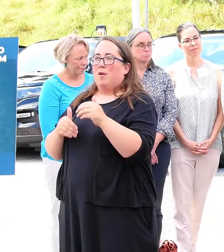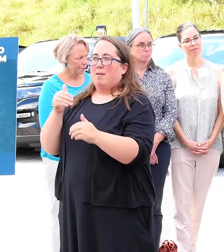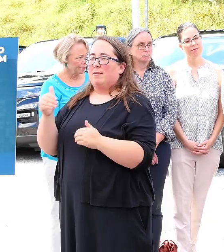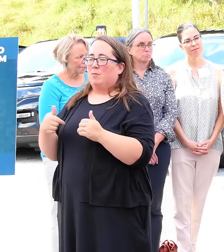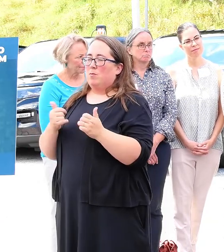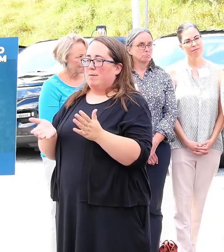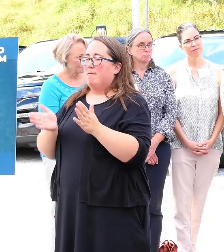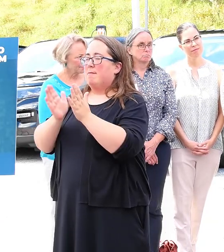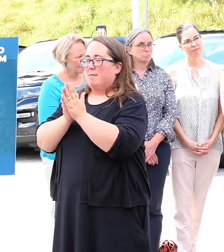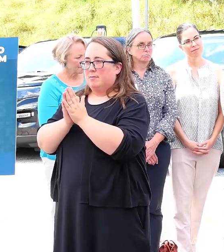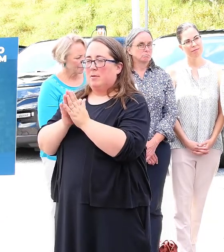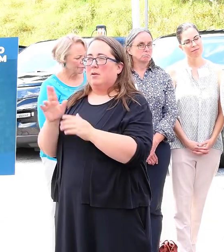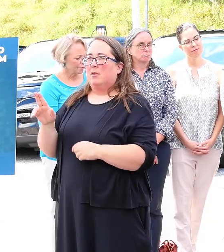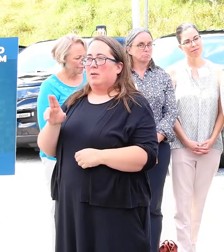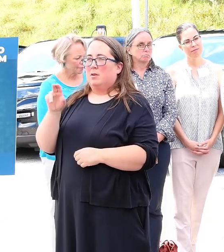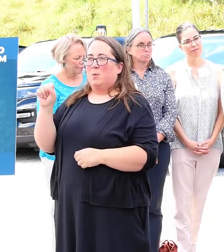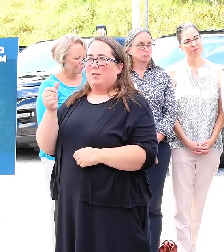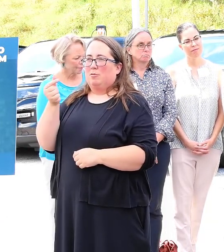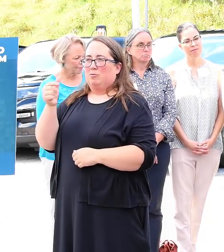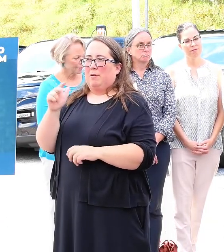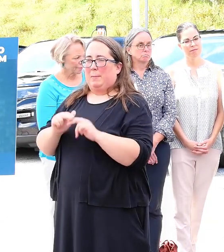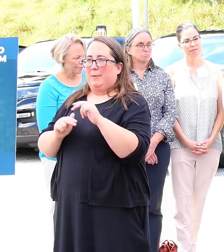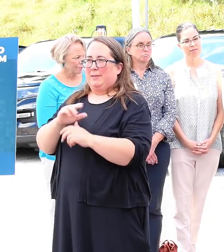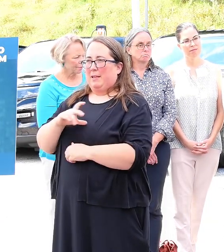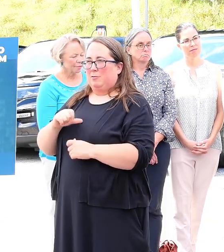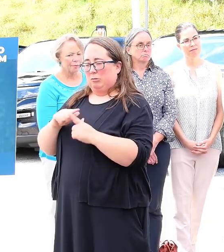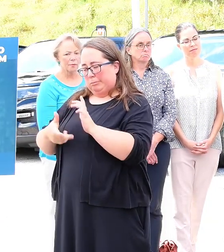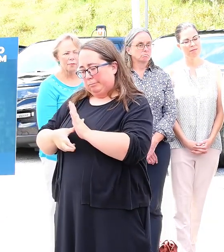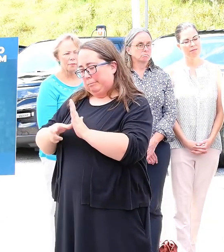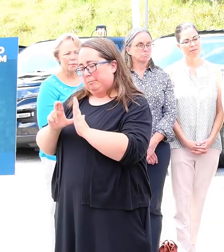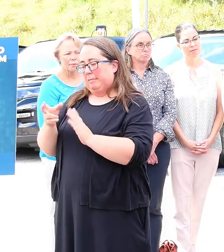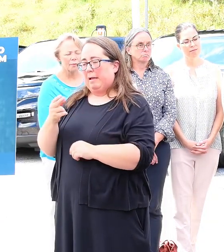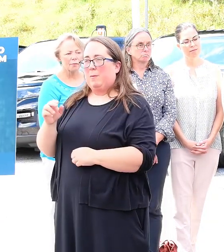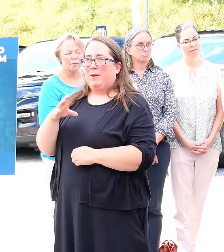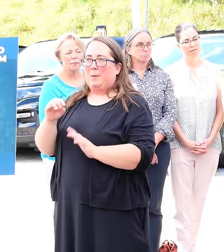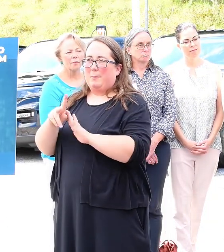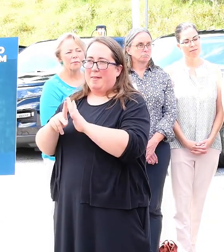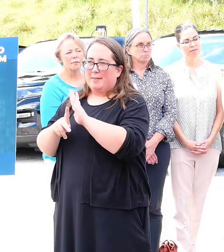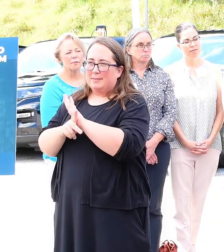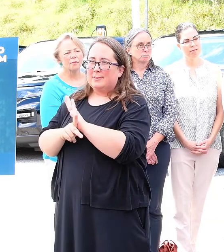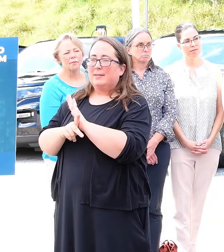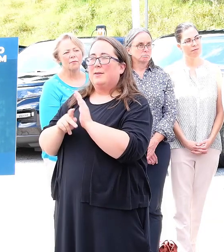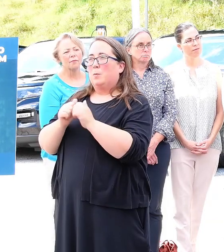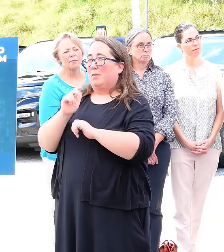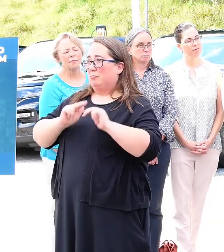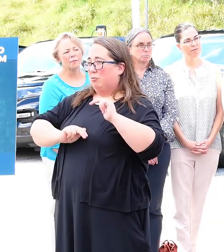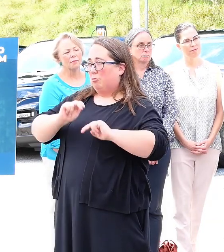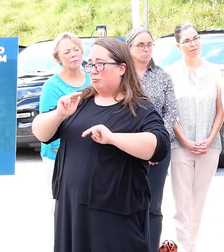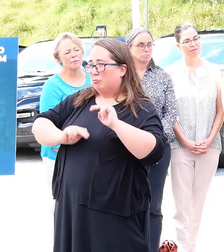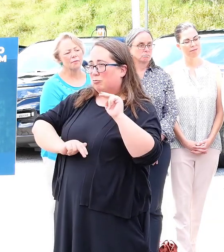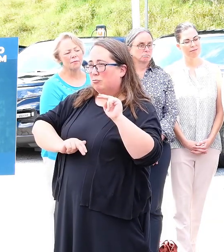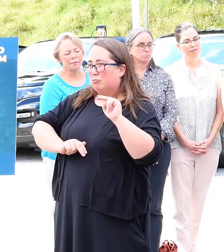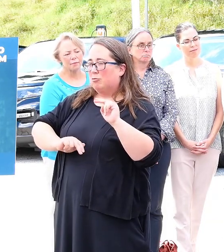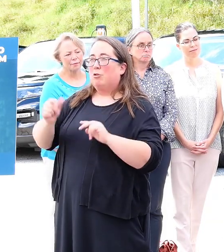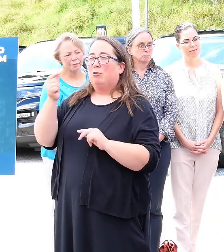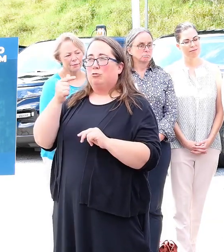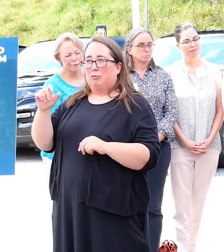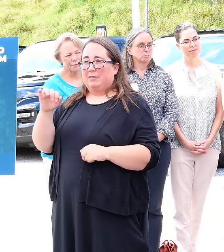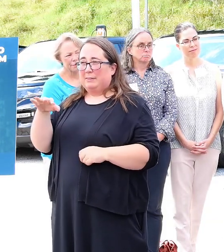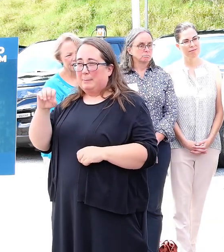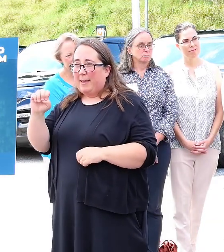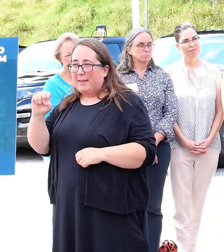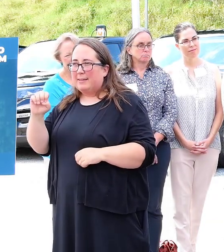we asked our U.S. Green Building Council to review Howard County's policies in construction, in green spaces,